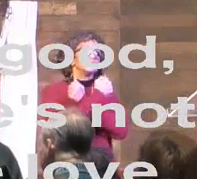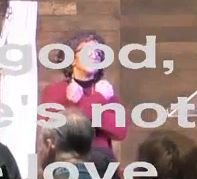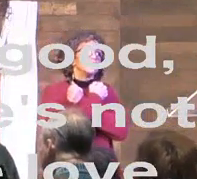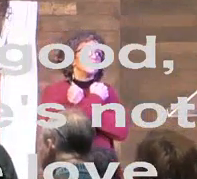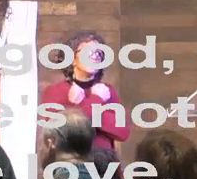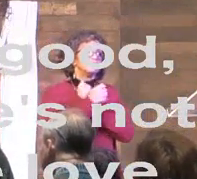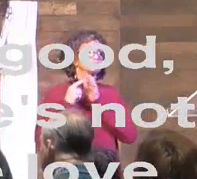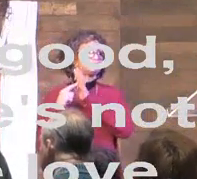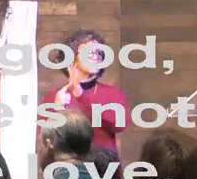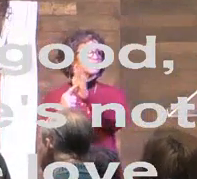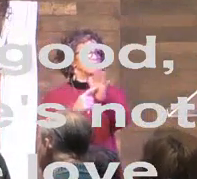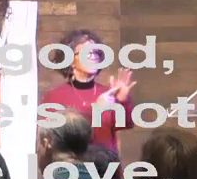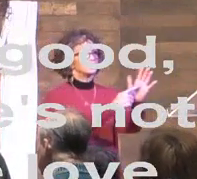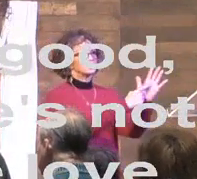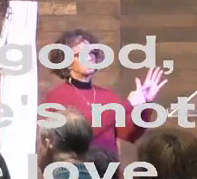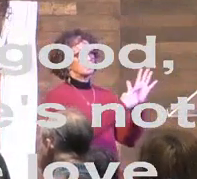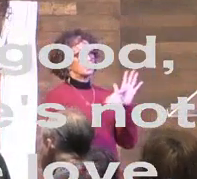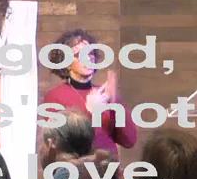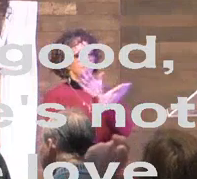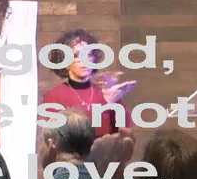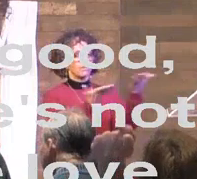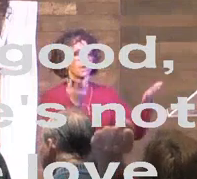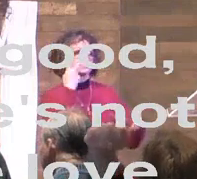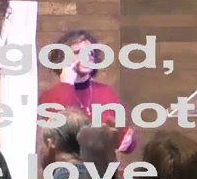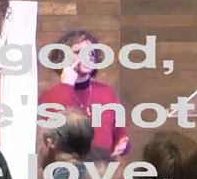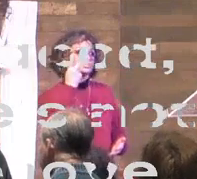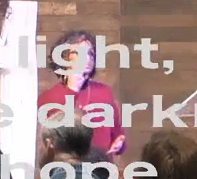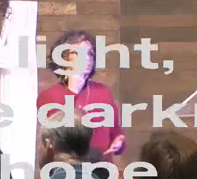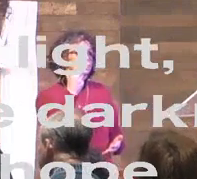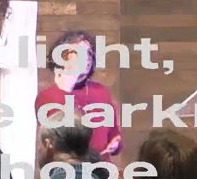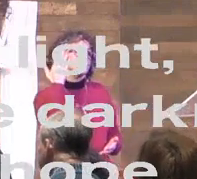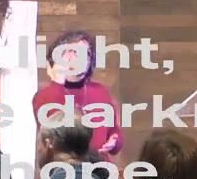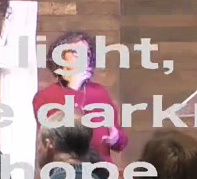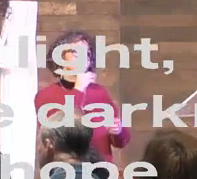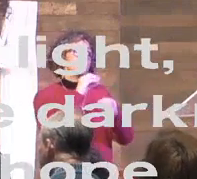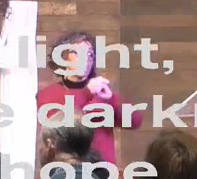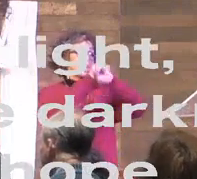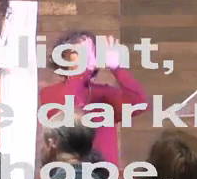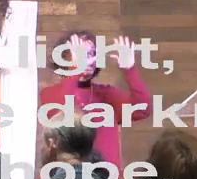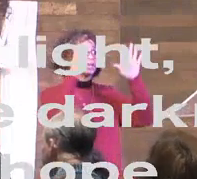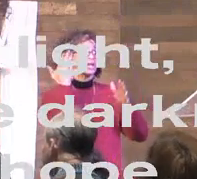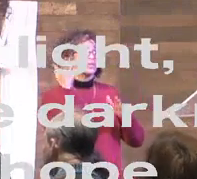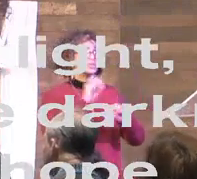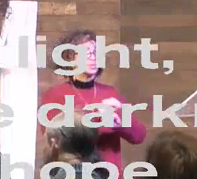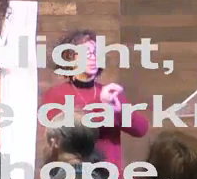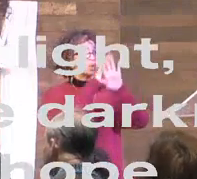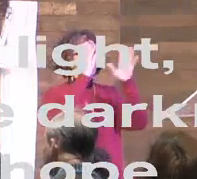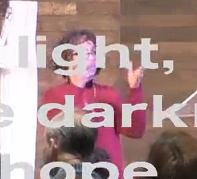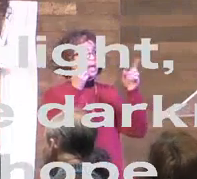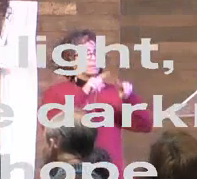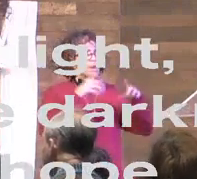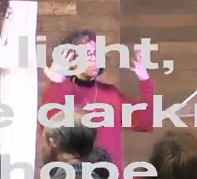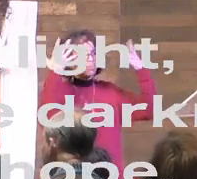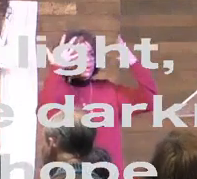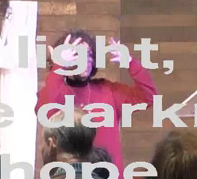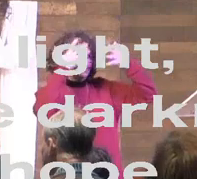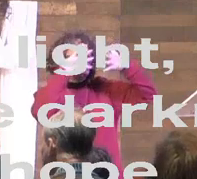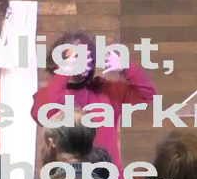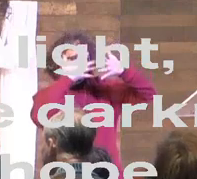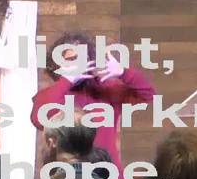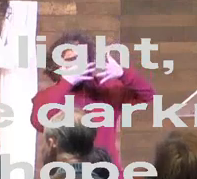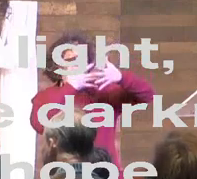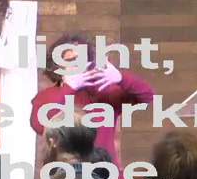you are love, on display for all to see. You are light, when